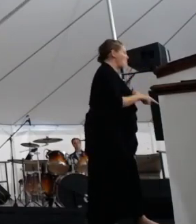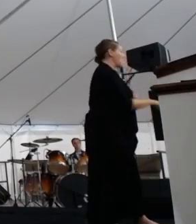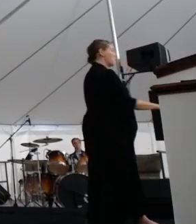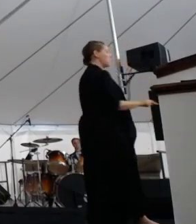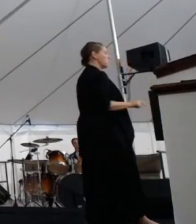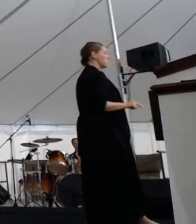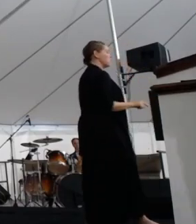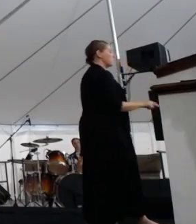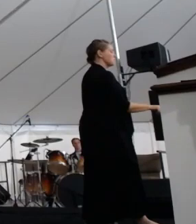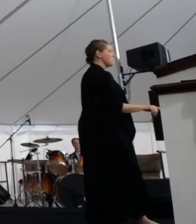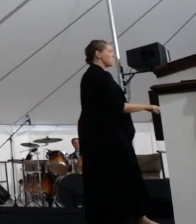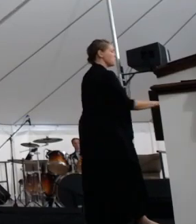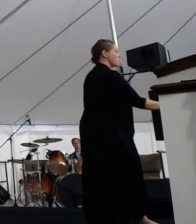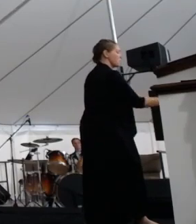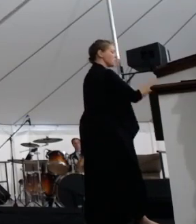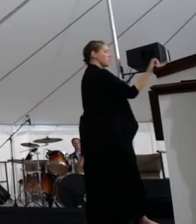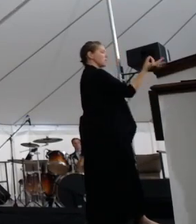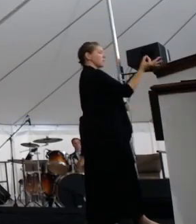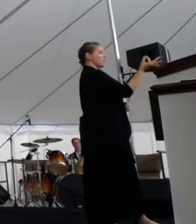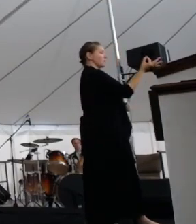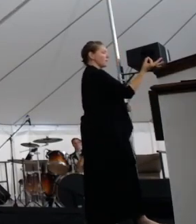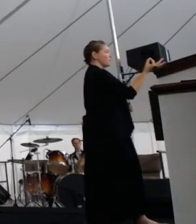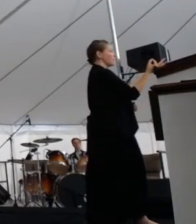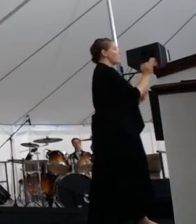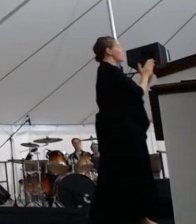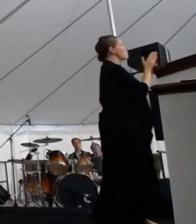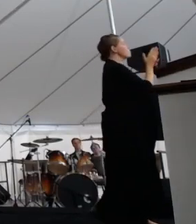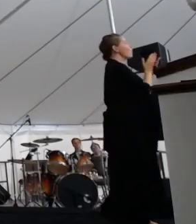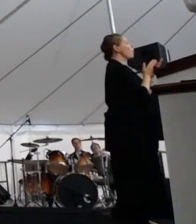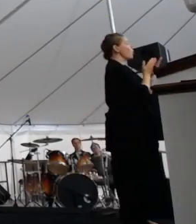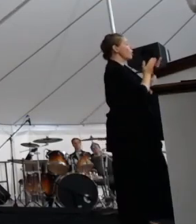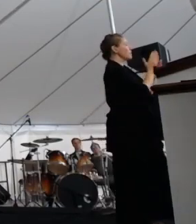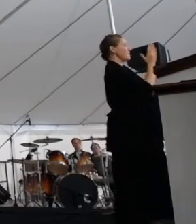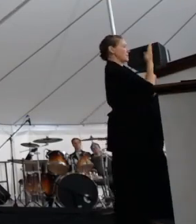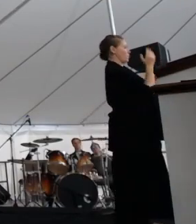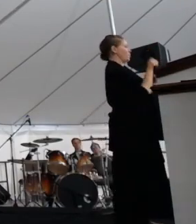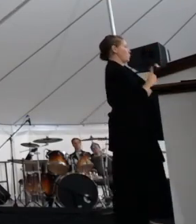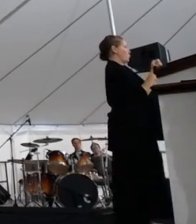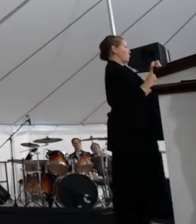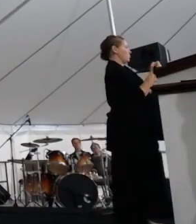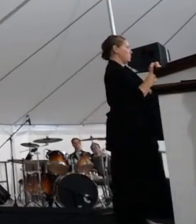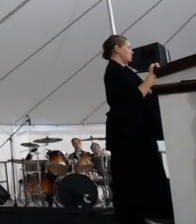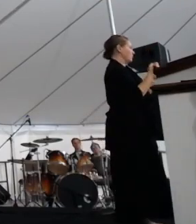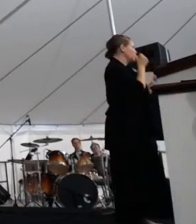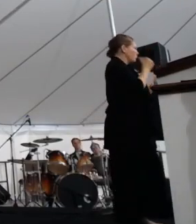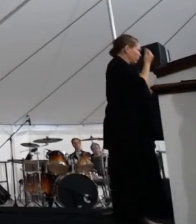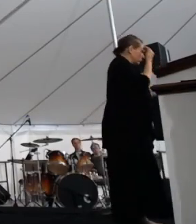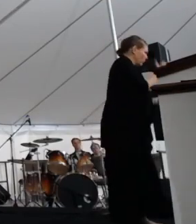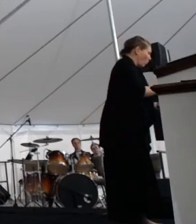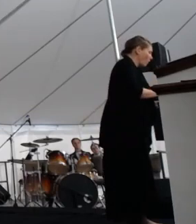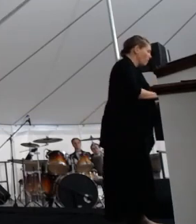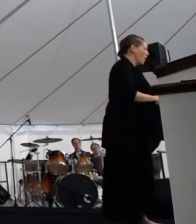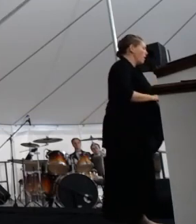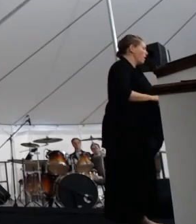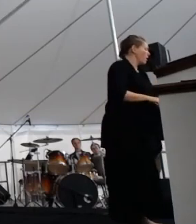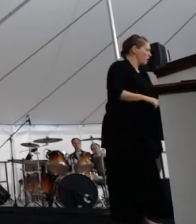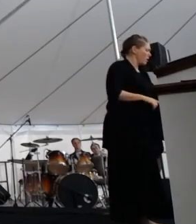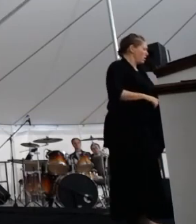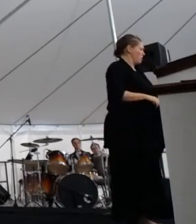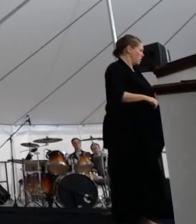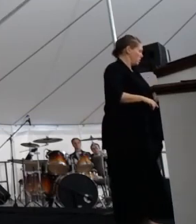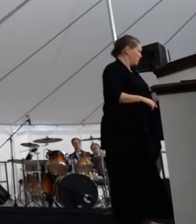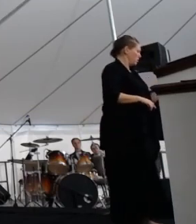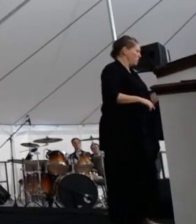and finally she picked it up. It was a piece of a broken mirror. She didn't know what it was. But when she flipped it over,